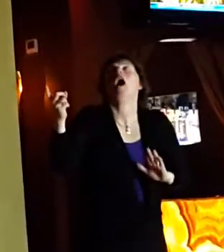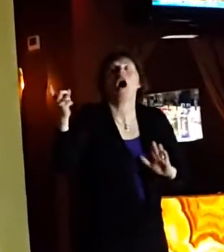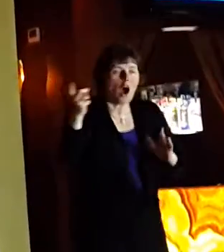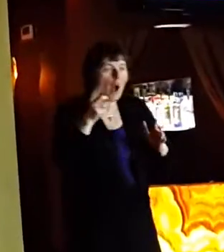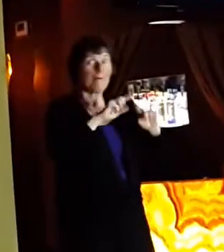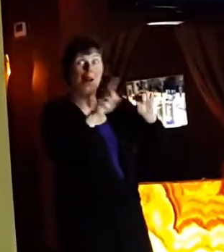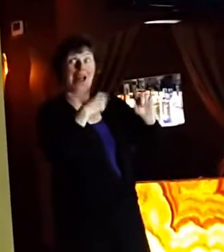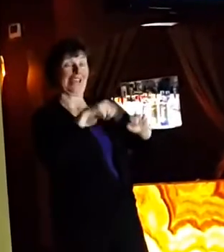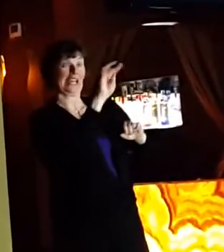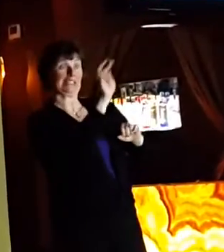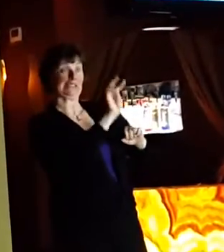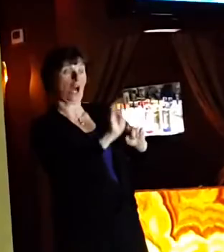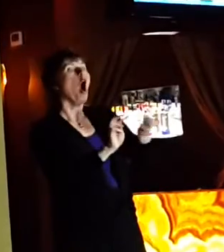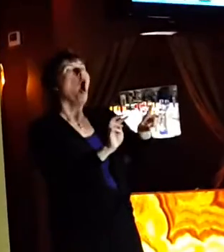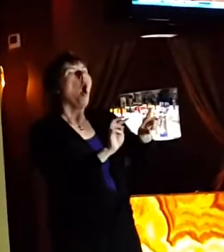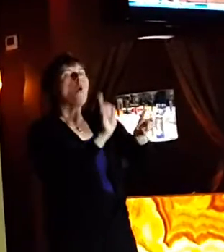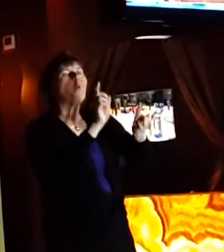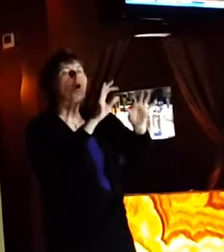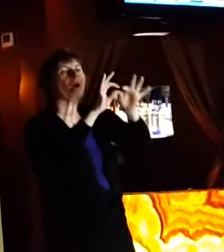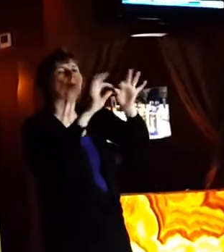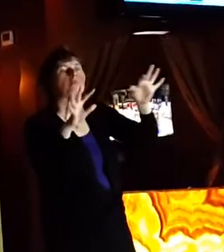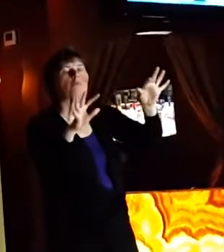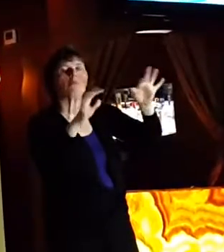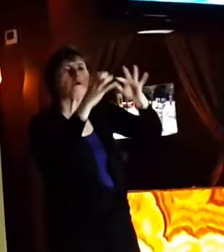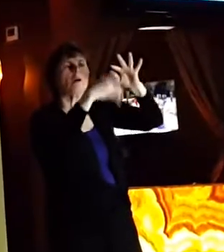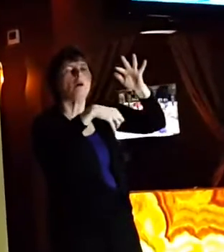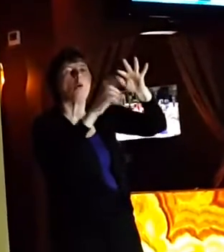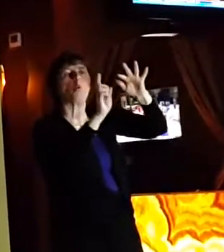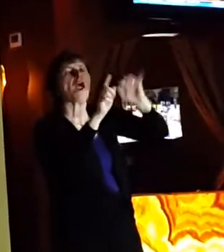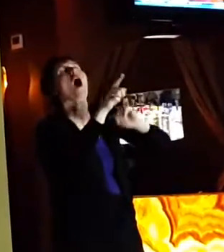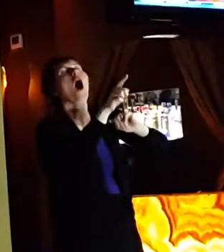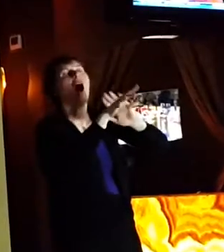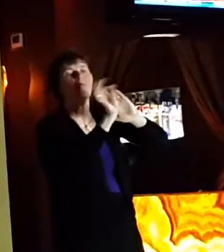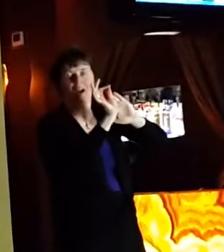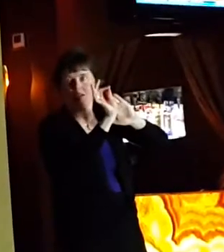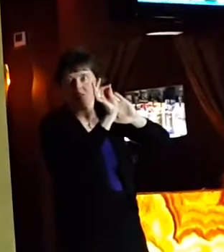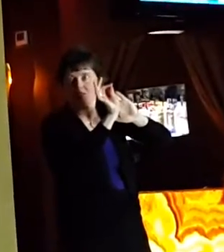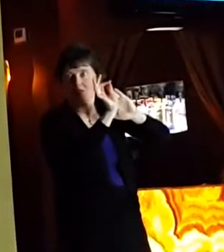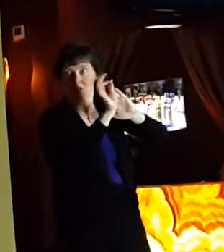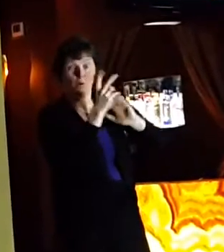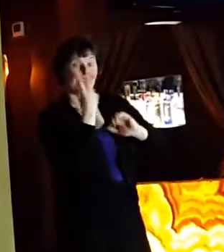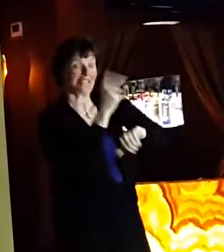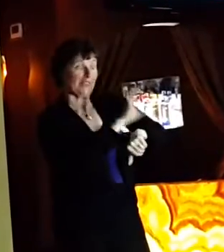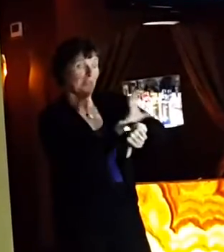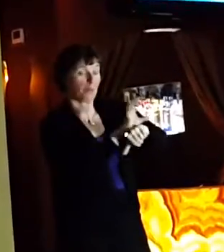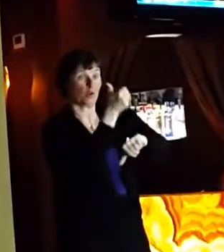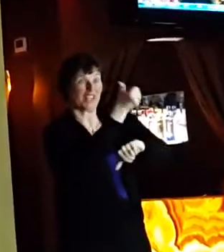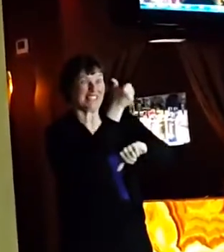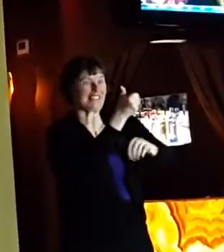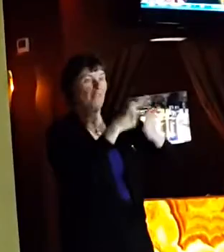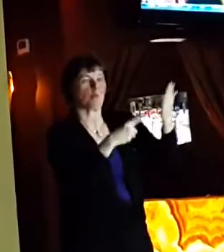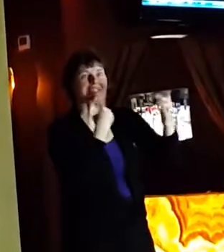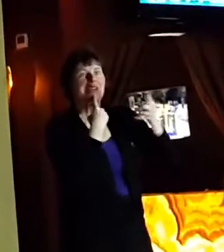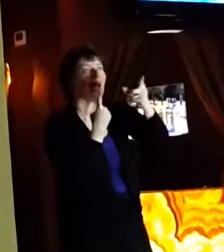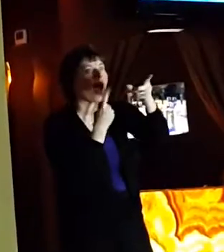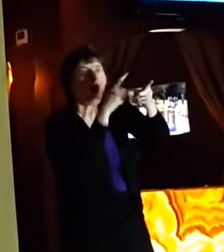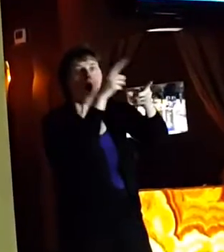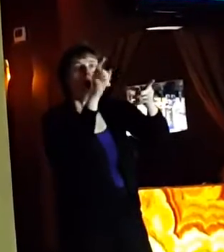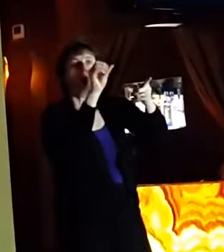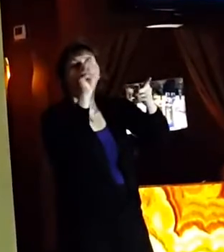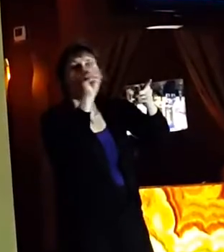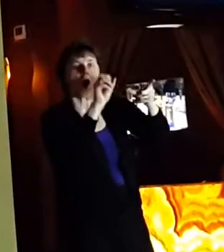breaking. So knowing how the computer is thinking about it, you can look at what the computer's actually saying. It's saying on